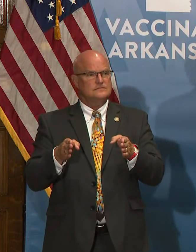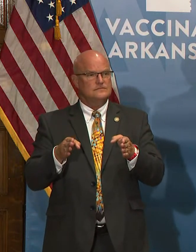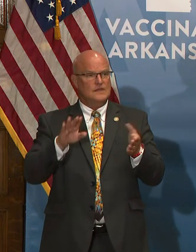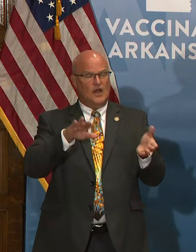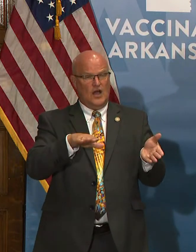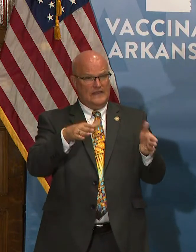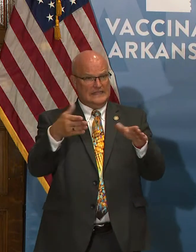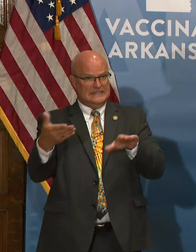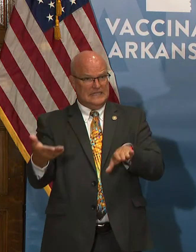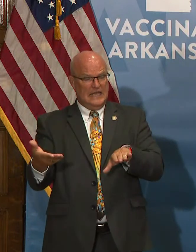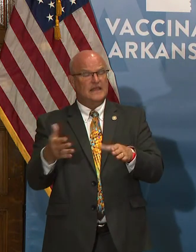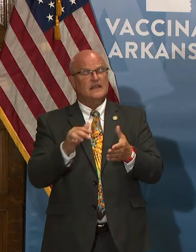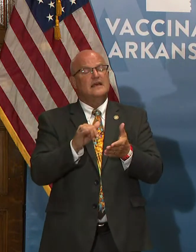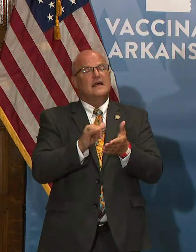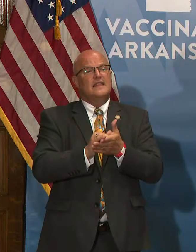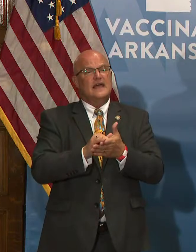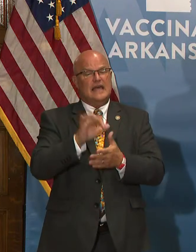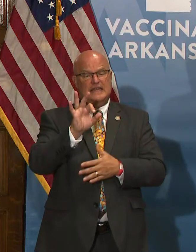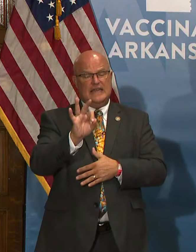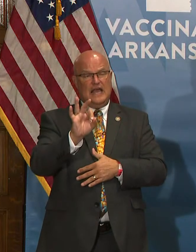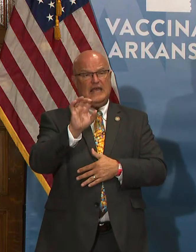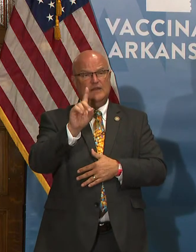death side that